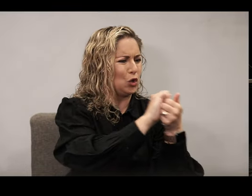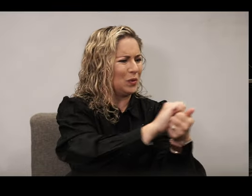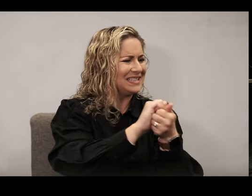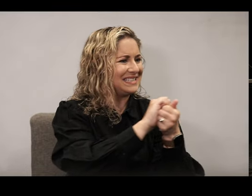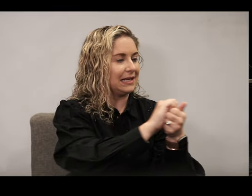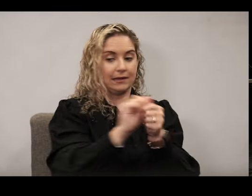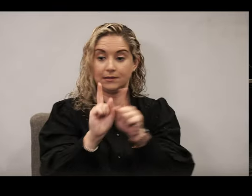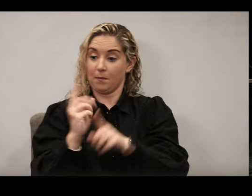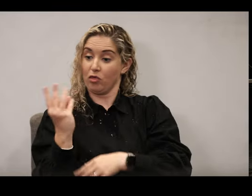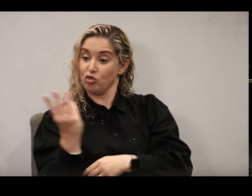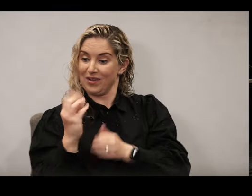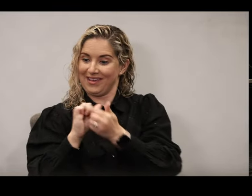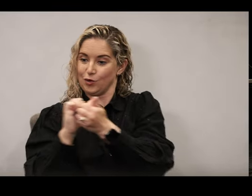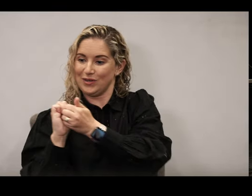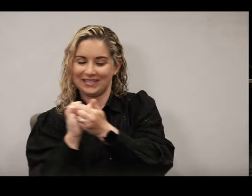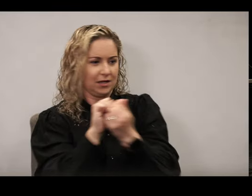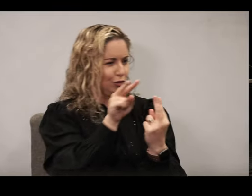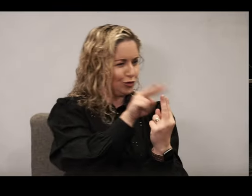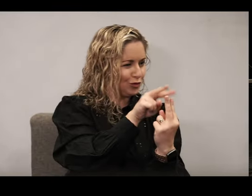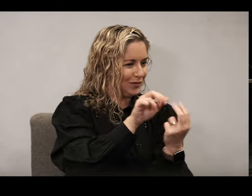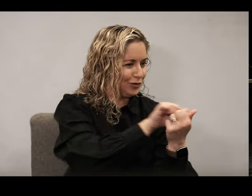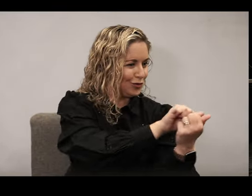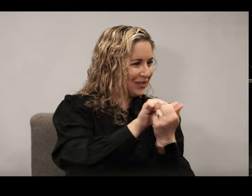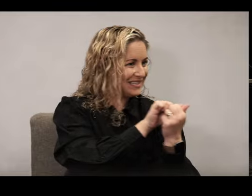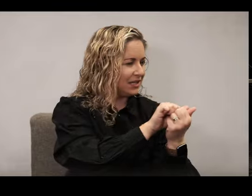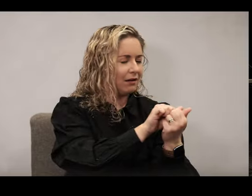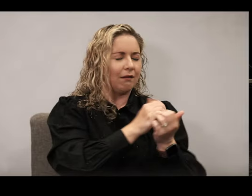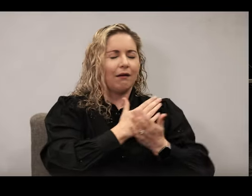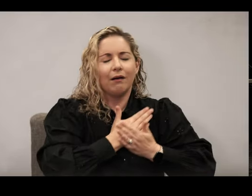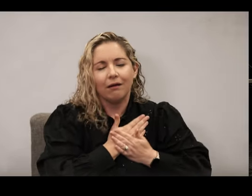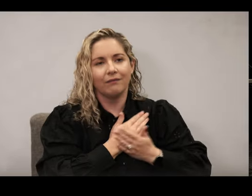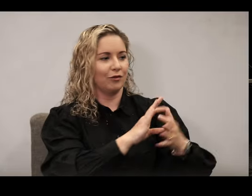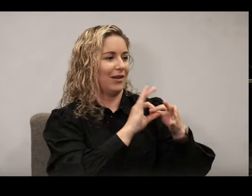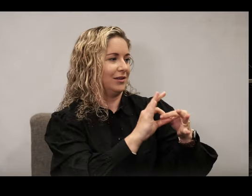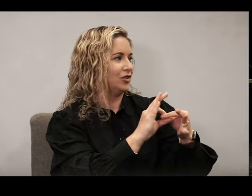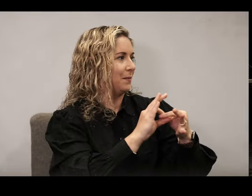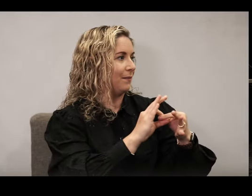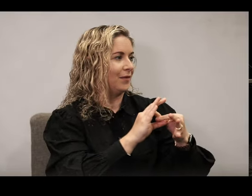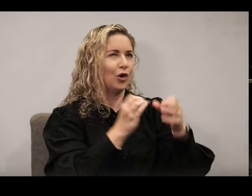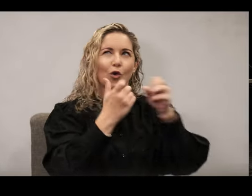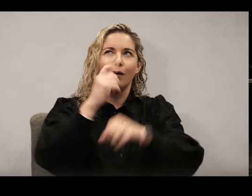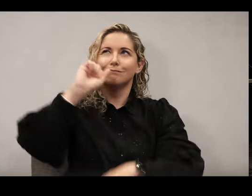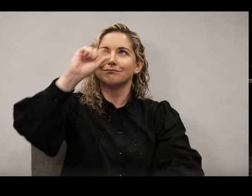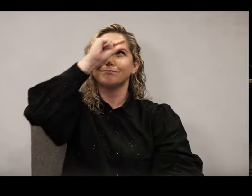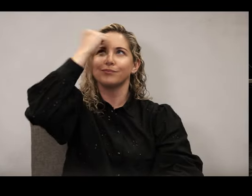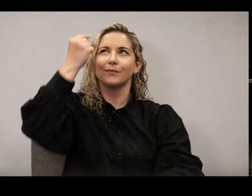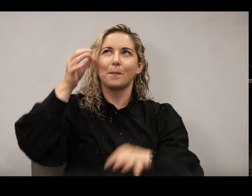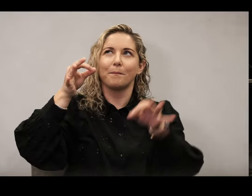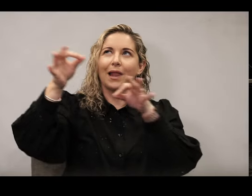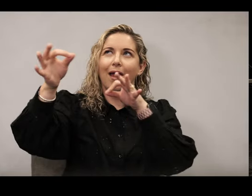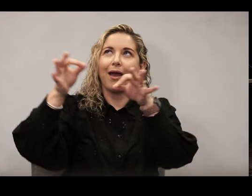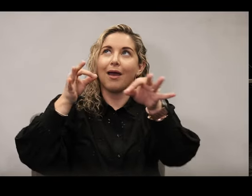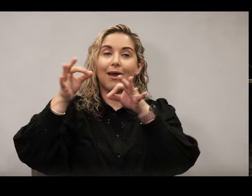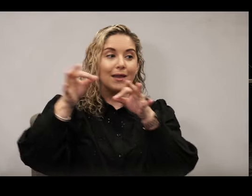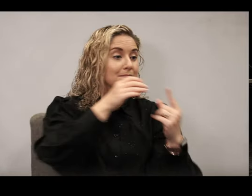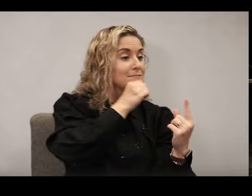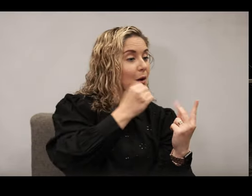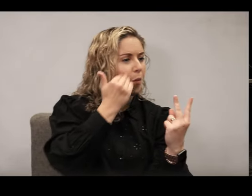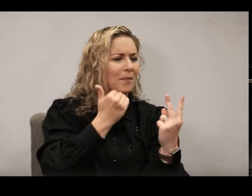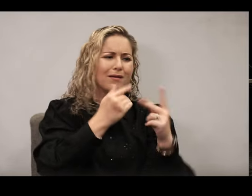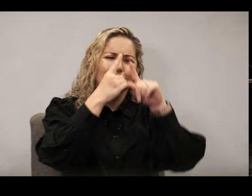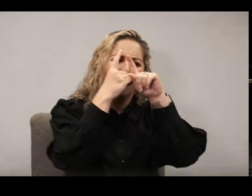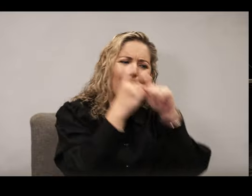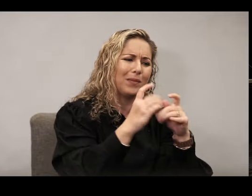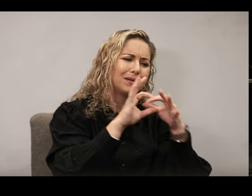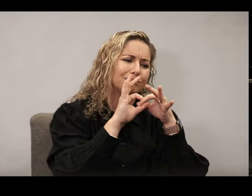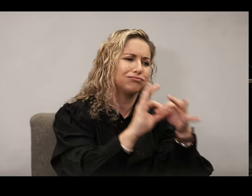shows life is about loving relationships. Humanity is made up of male and female, designed for complementary relationship